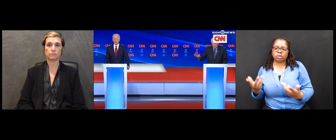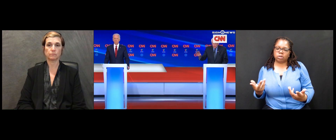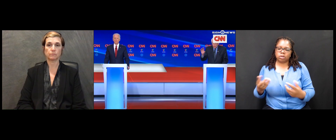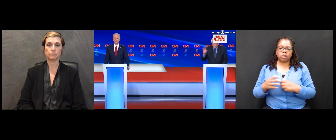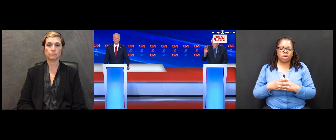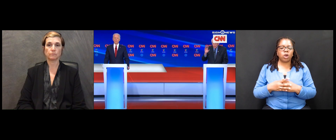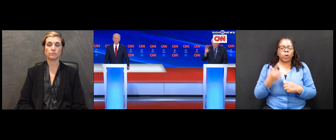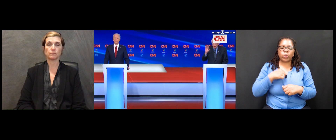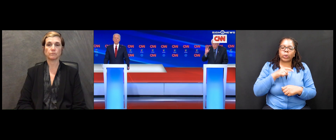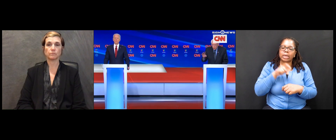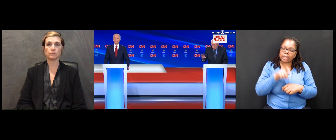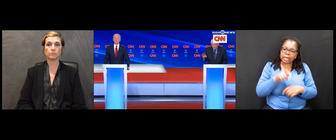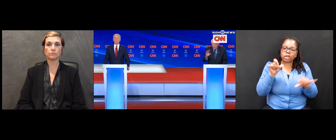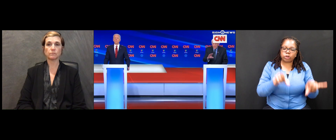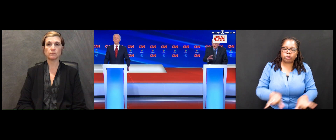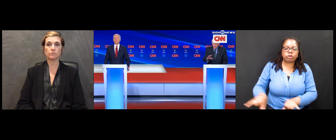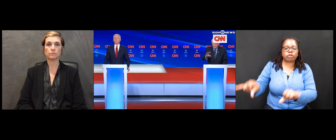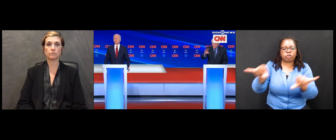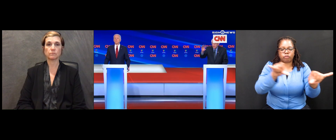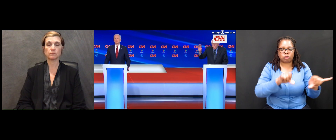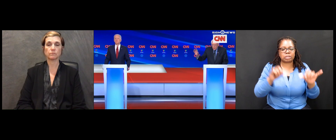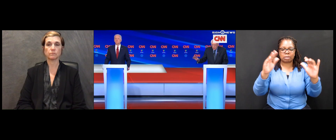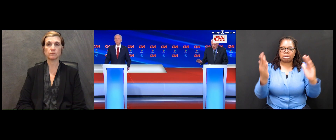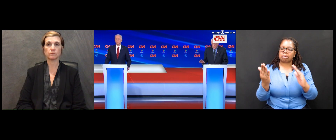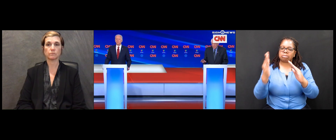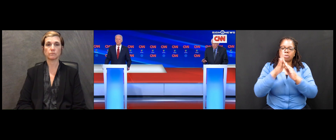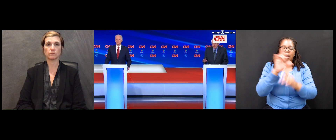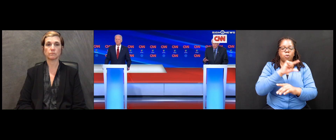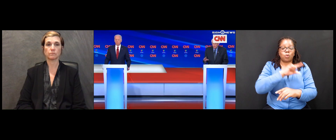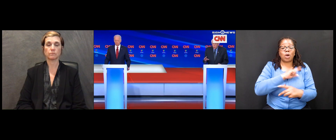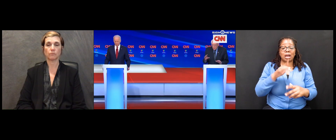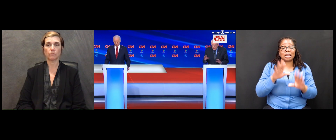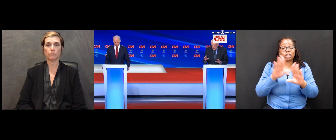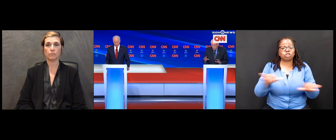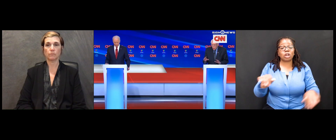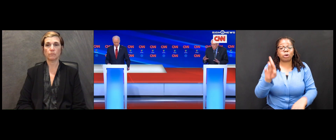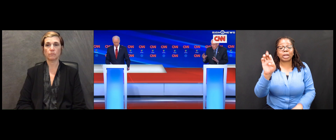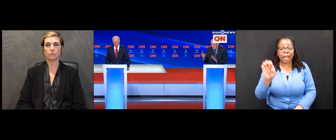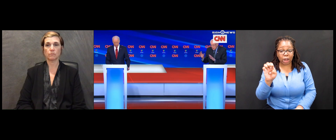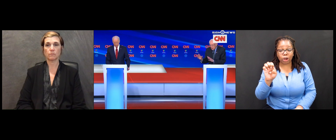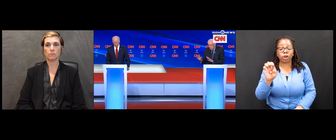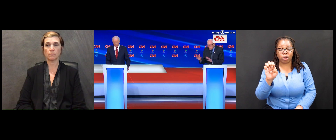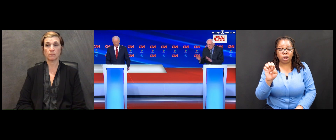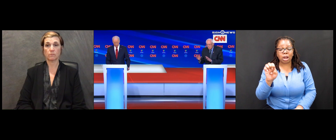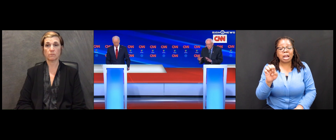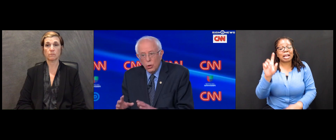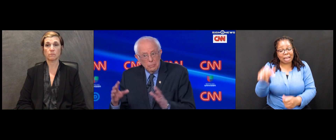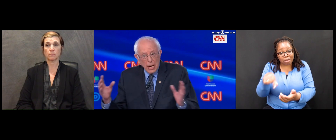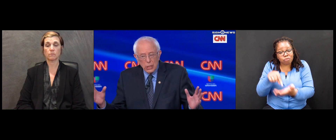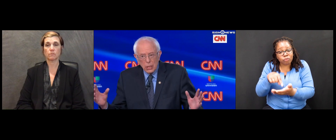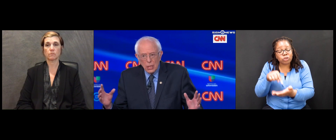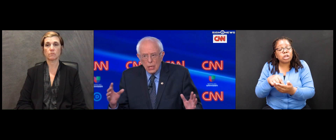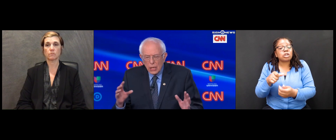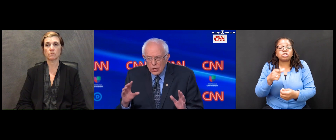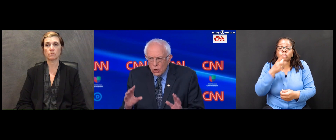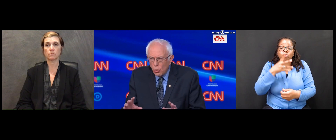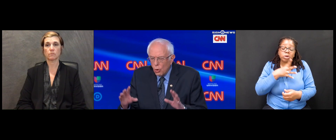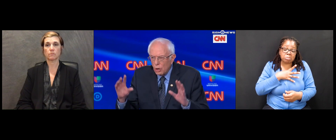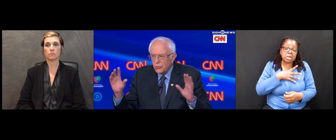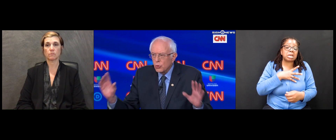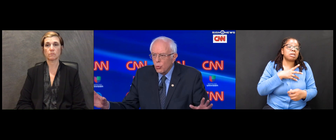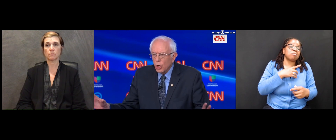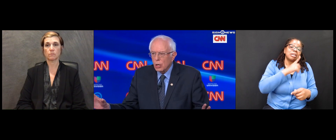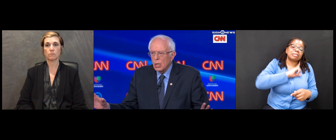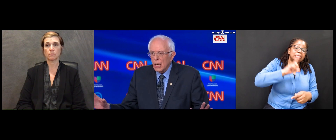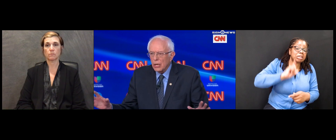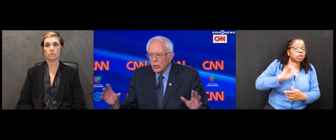universal, affordable, high quality child care so women who are single or married can go